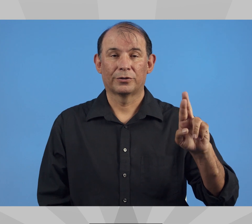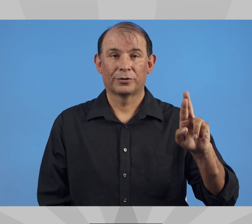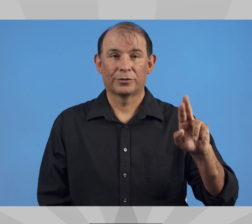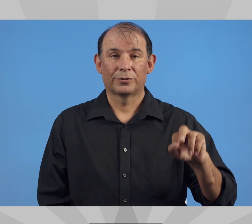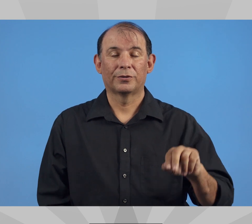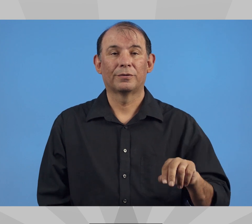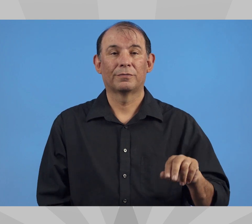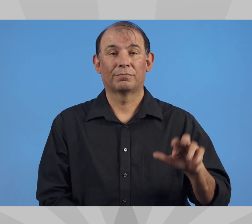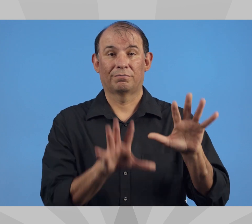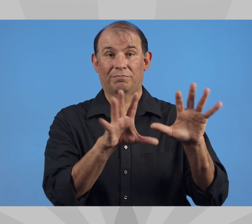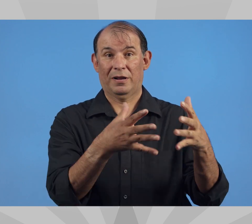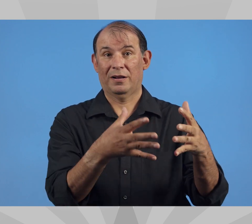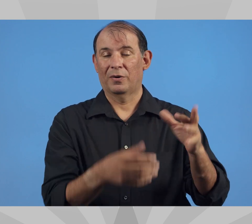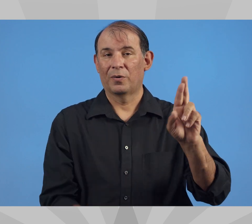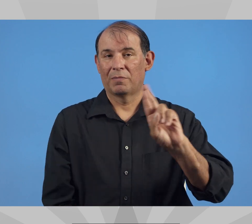Neal Carter.